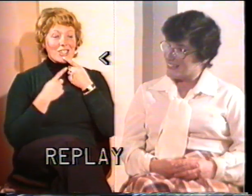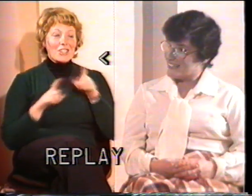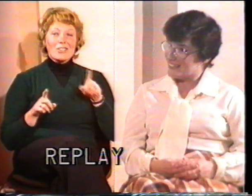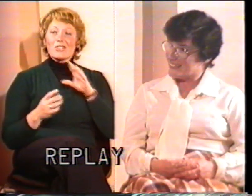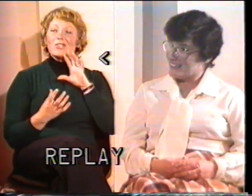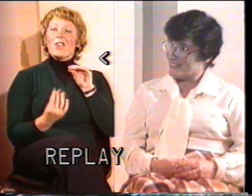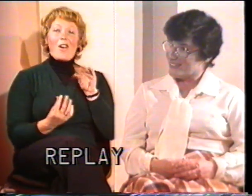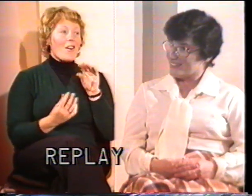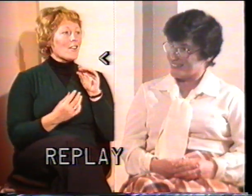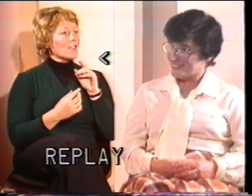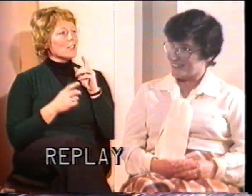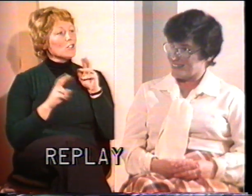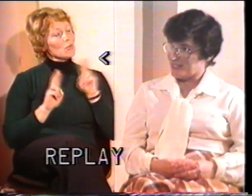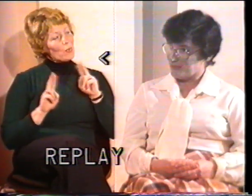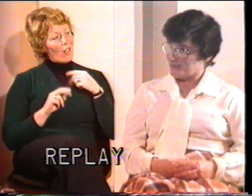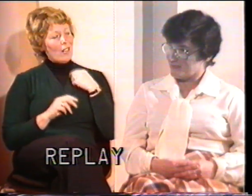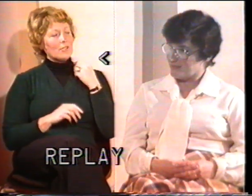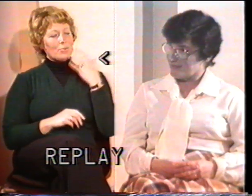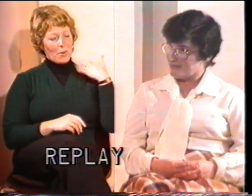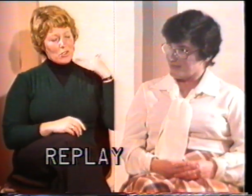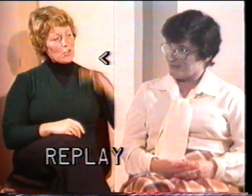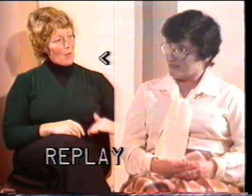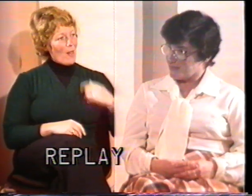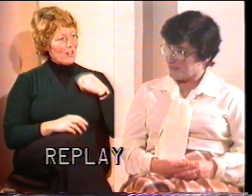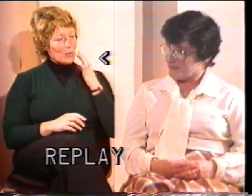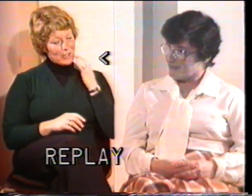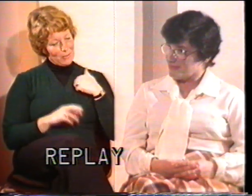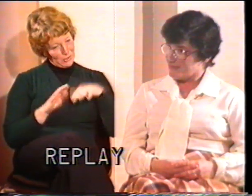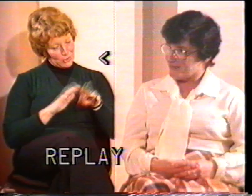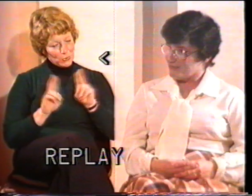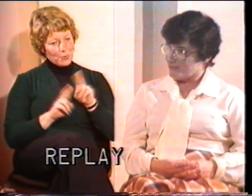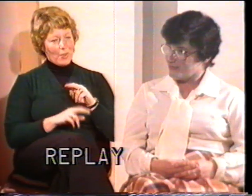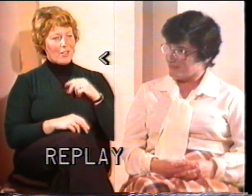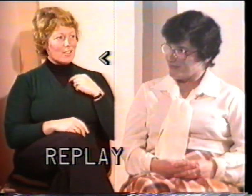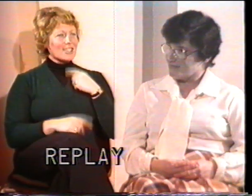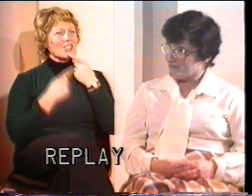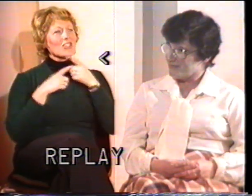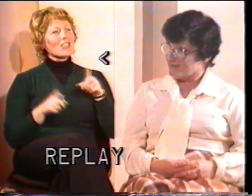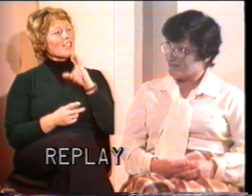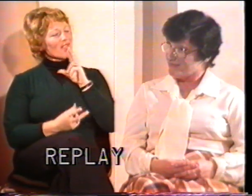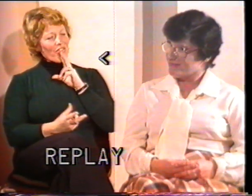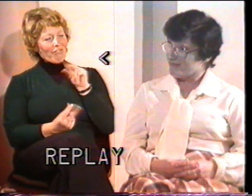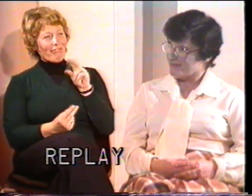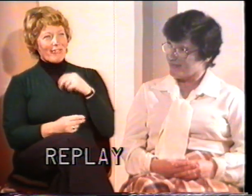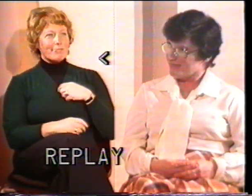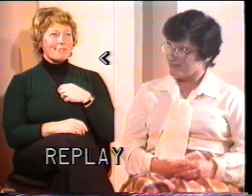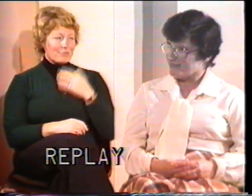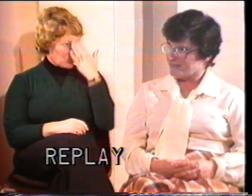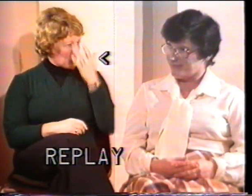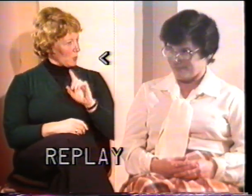At school, the teachers would talk. This was at school before when I was small. The teachers would talk. I looked, didn't